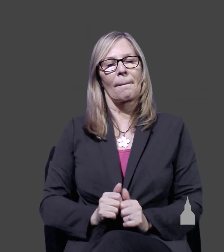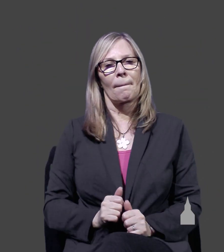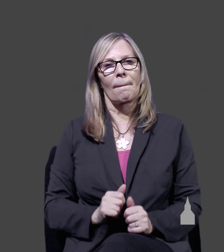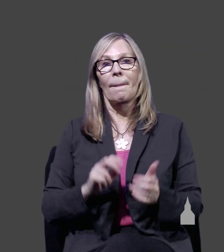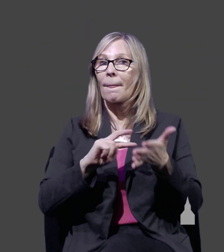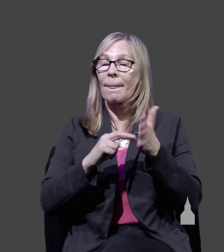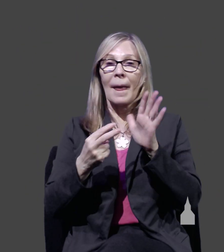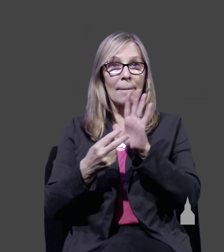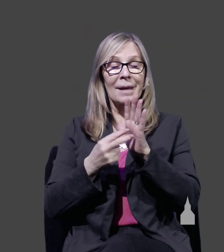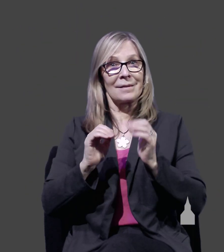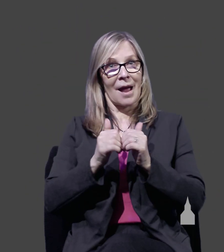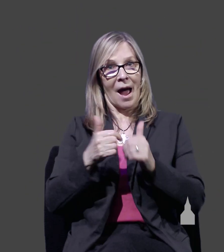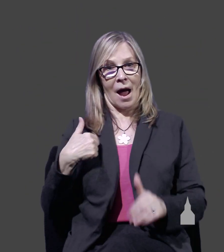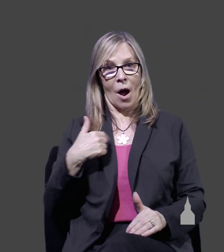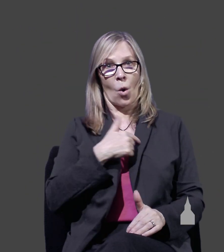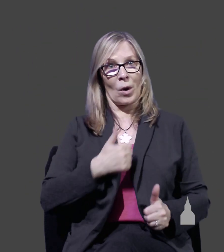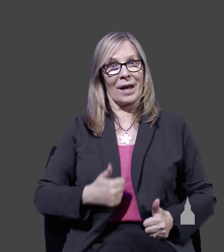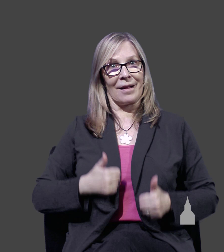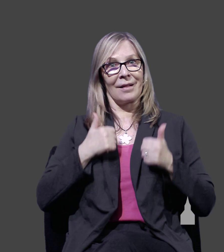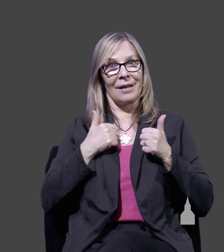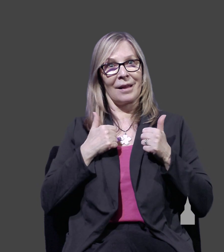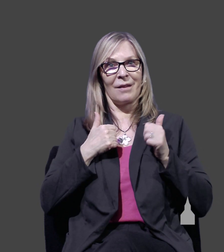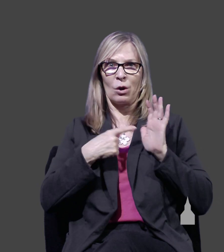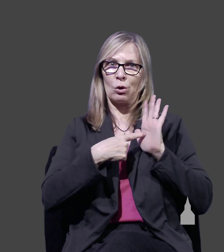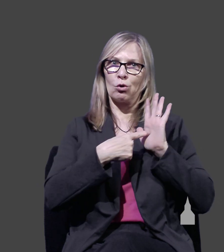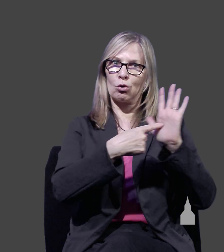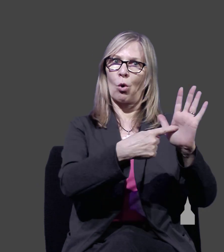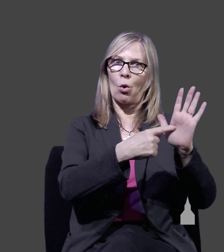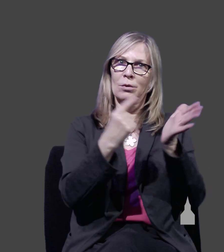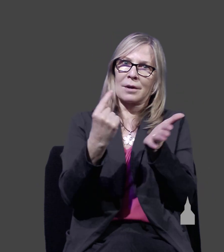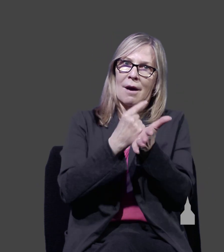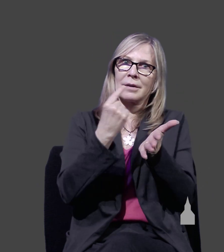In other words, how we live reflects the gospel.